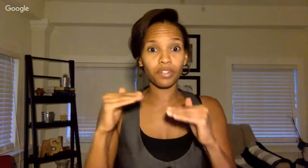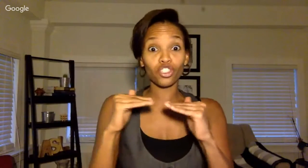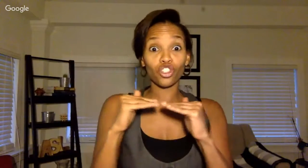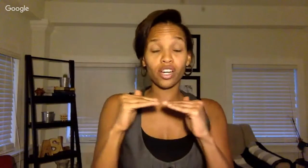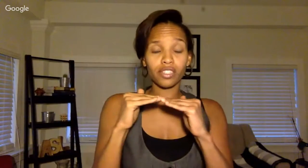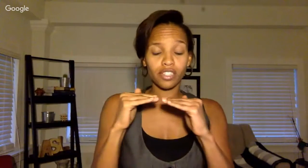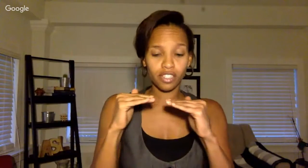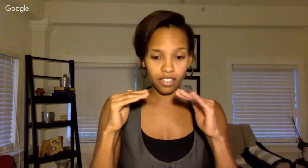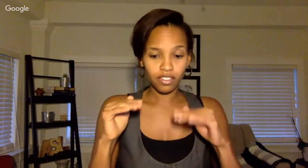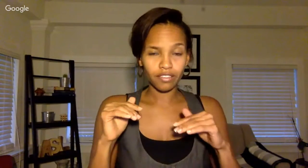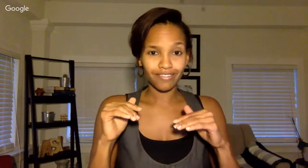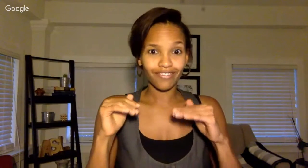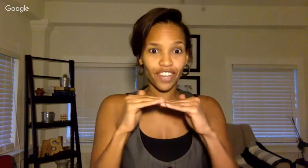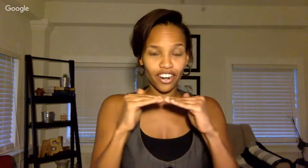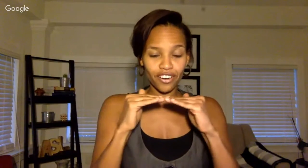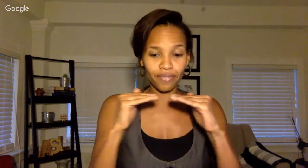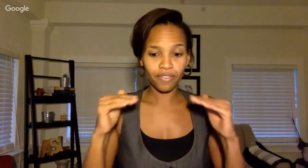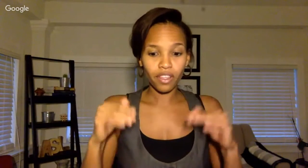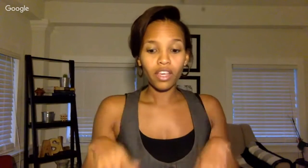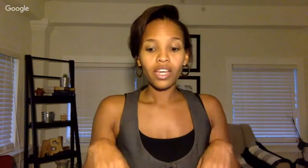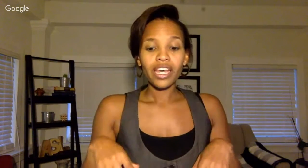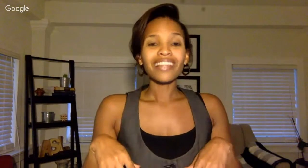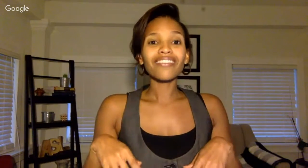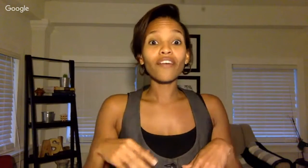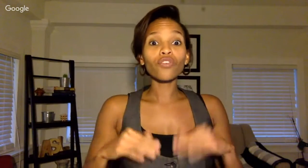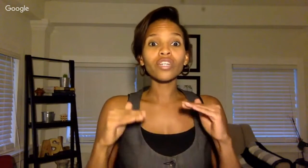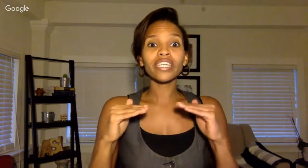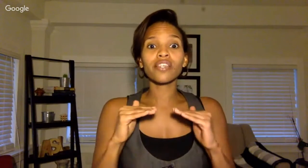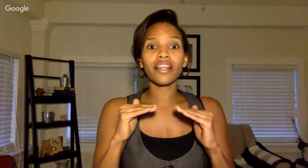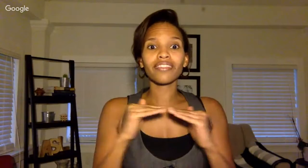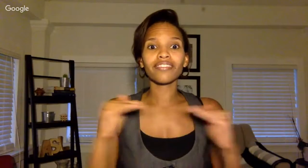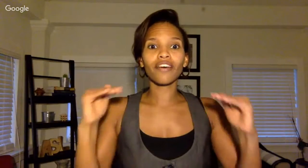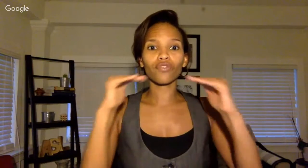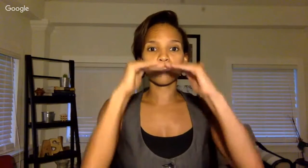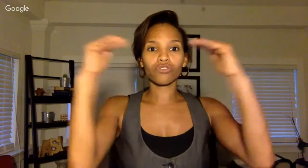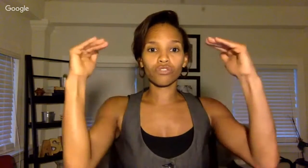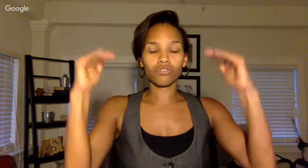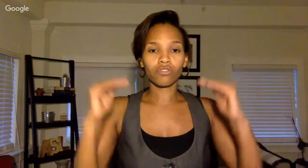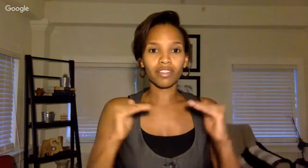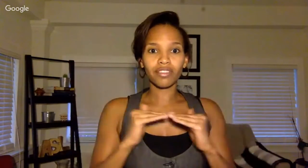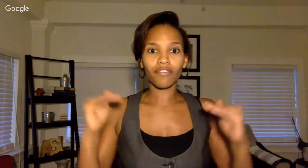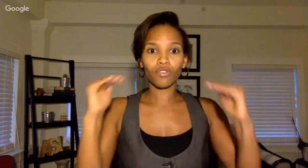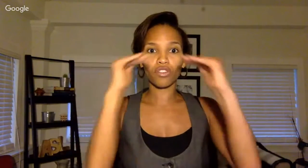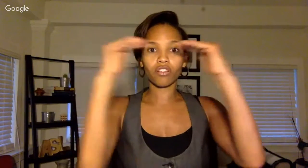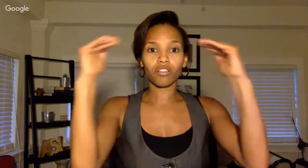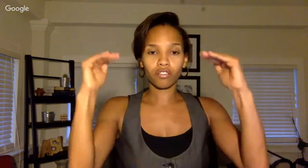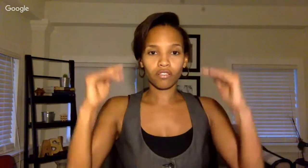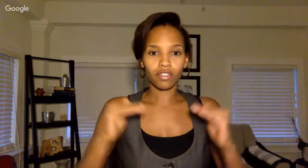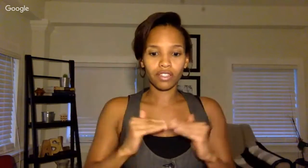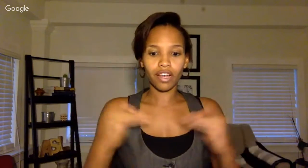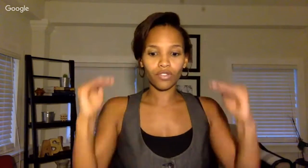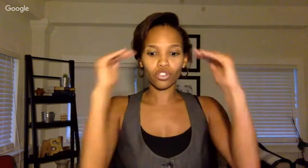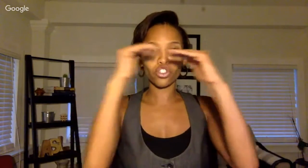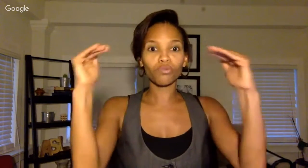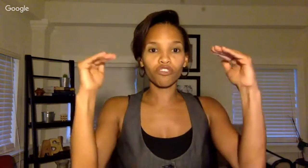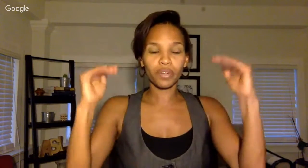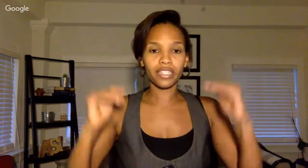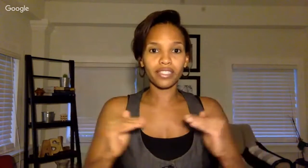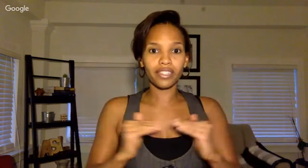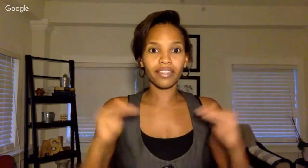but just, fair. Level is levels, level, two movements,